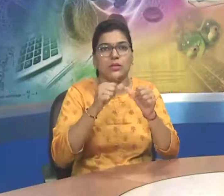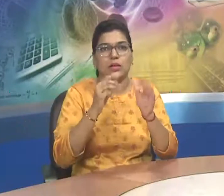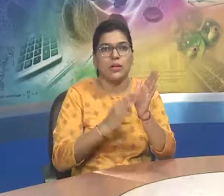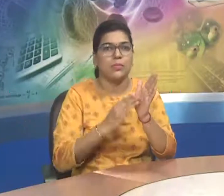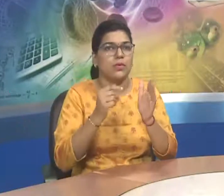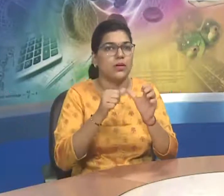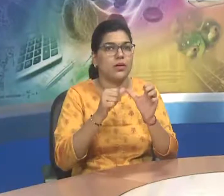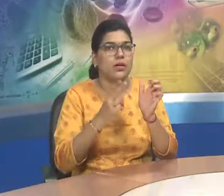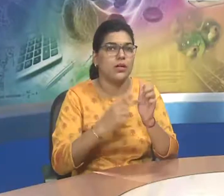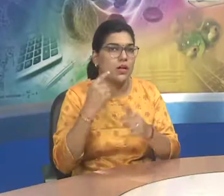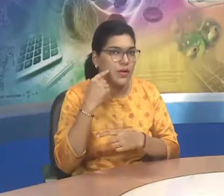Rajmani